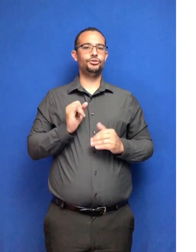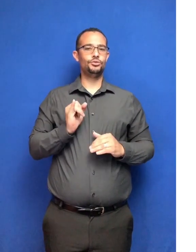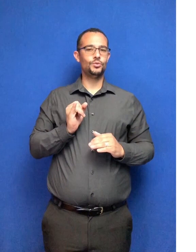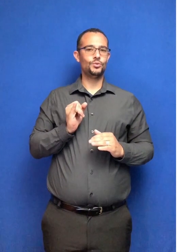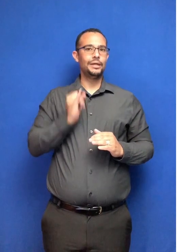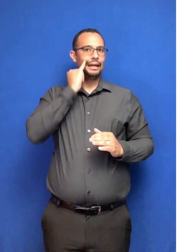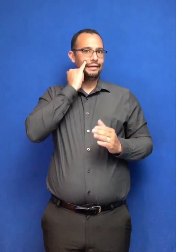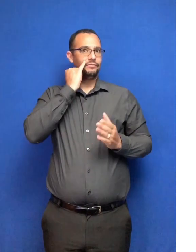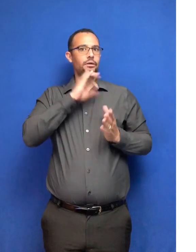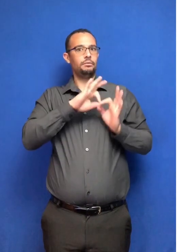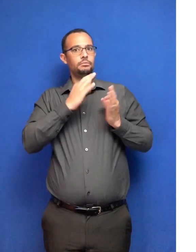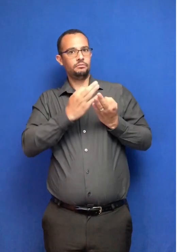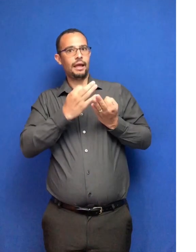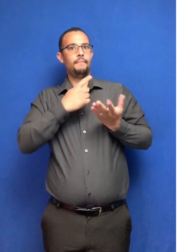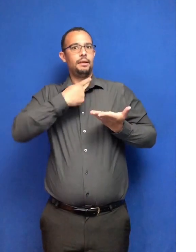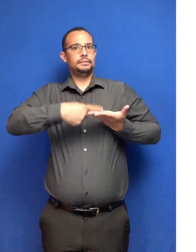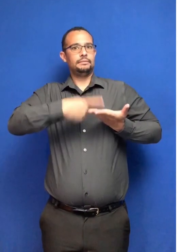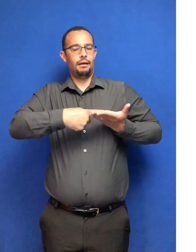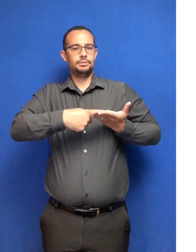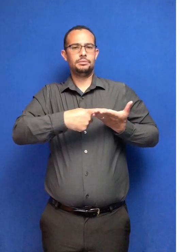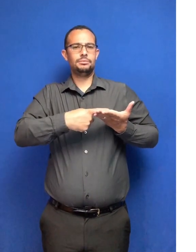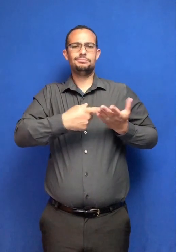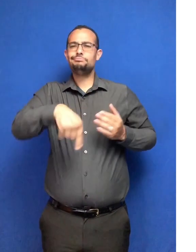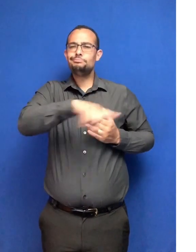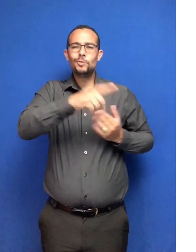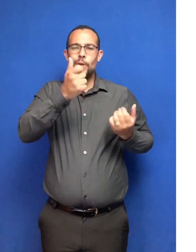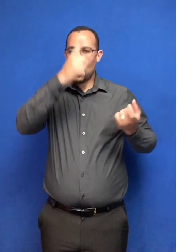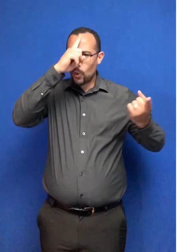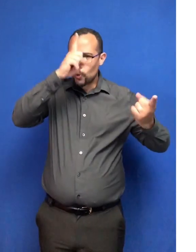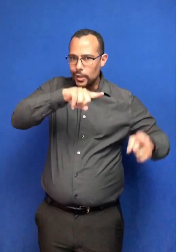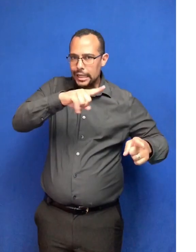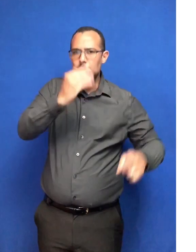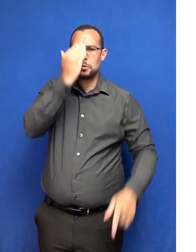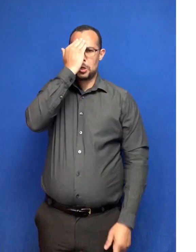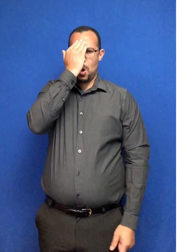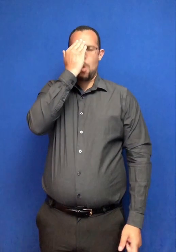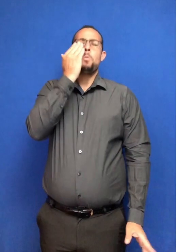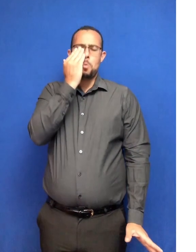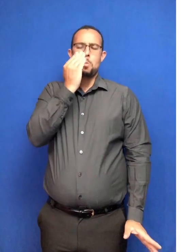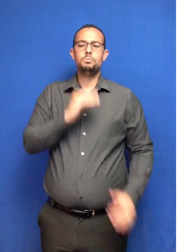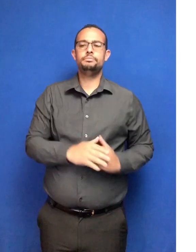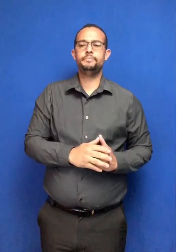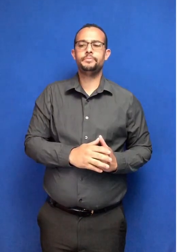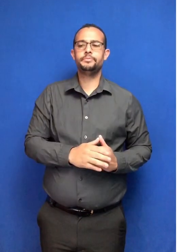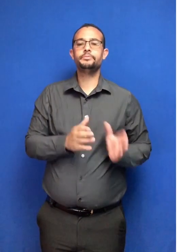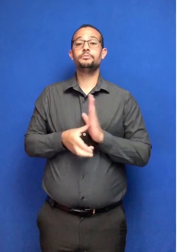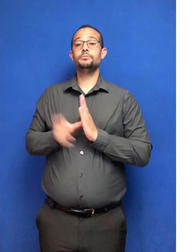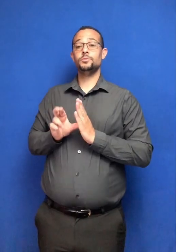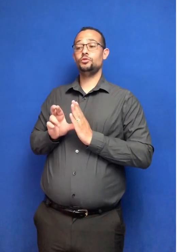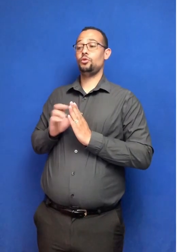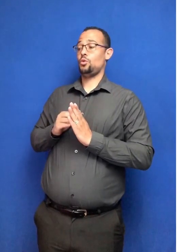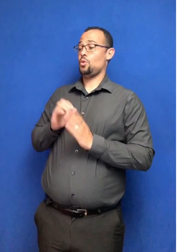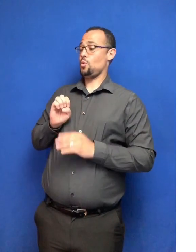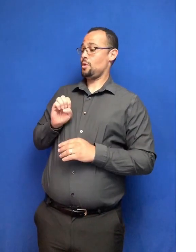People know where to look. Review your evacuation zone, what your evacuation route would be, and what shelters you would